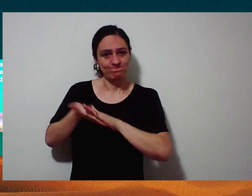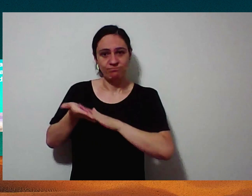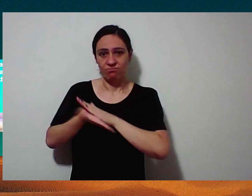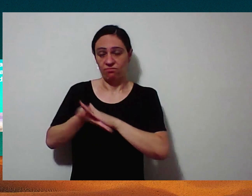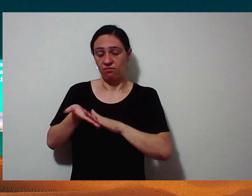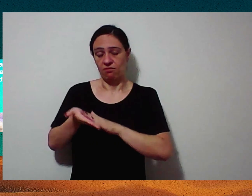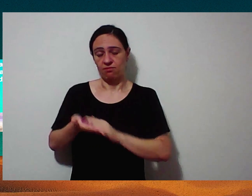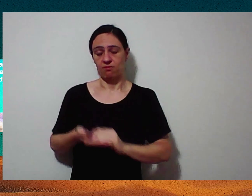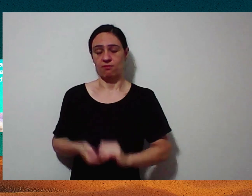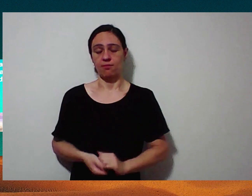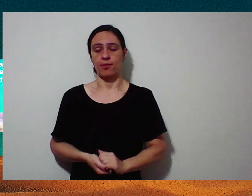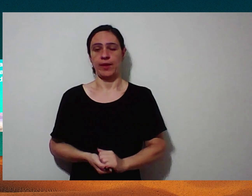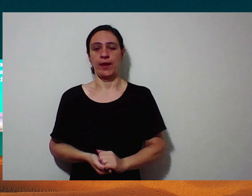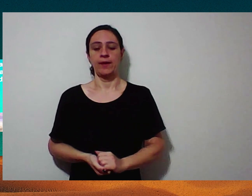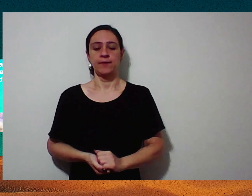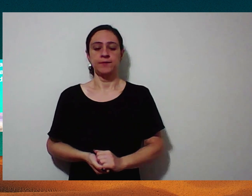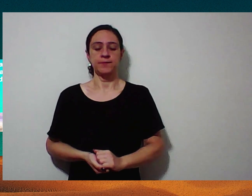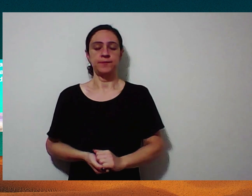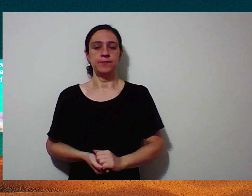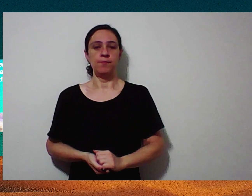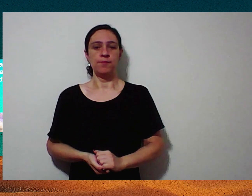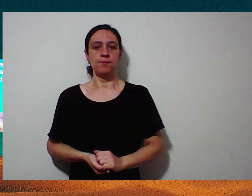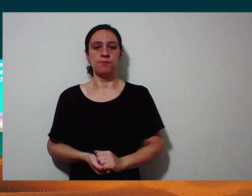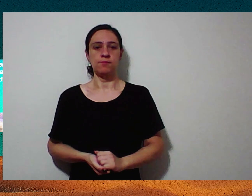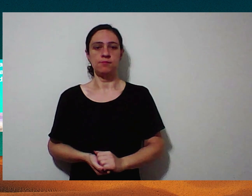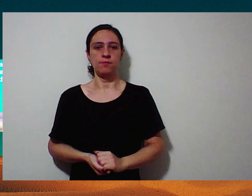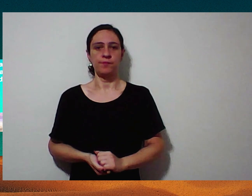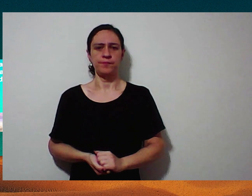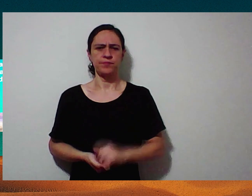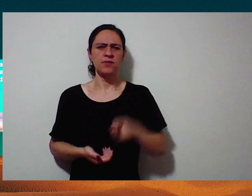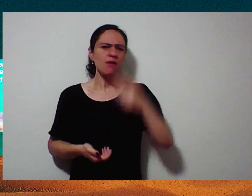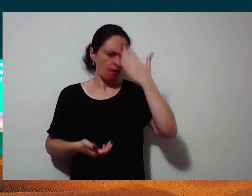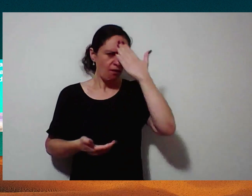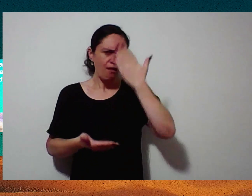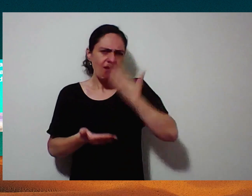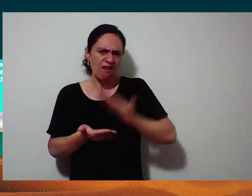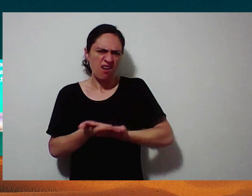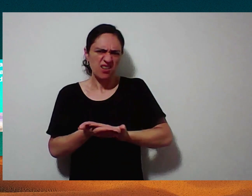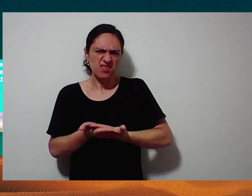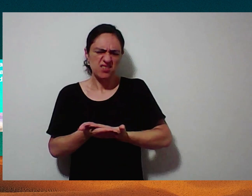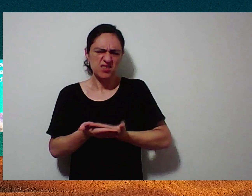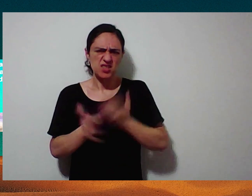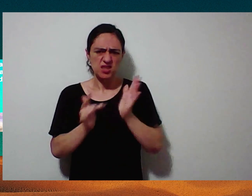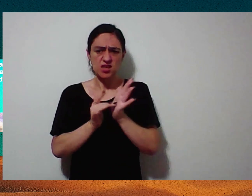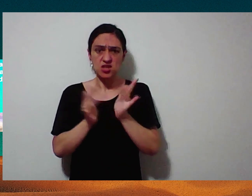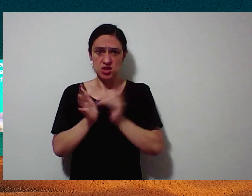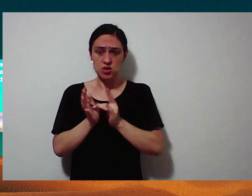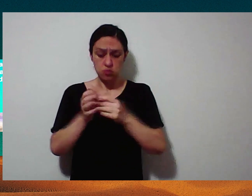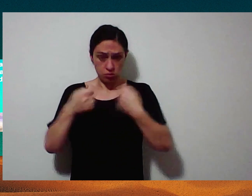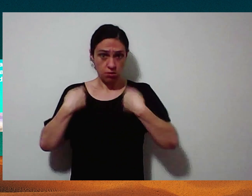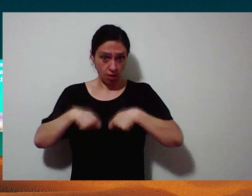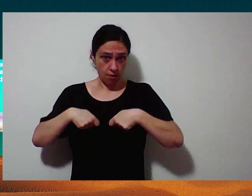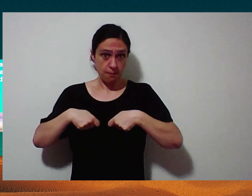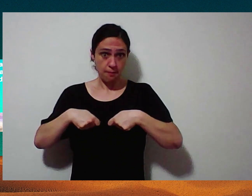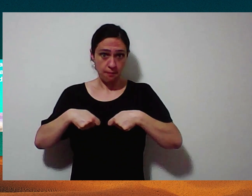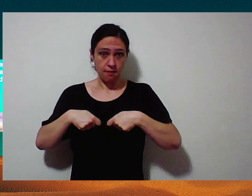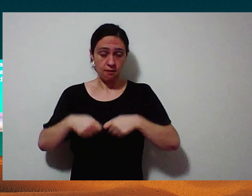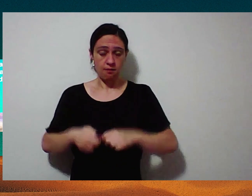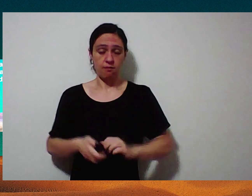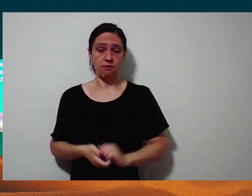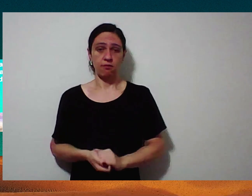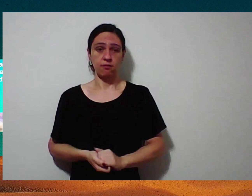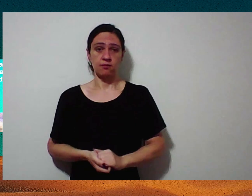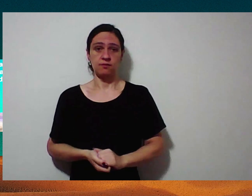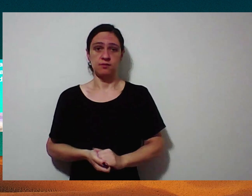do nothing in himself. Você não acredita que Jesus era muito capaz? Don't you believe that Jesus was very